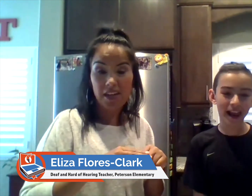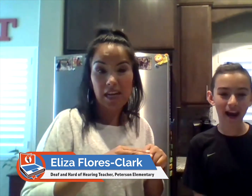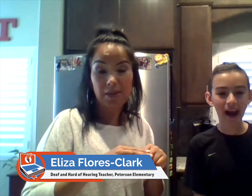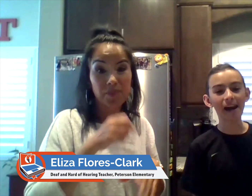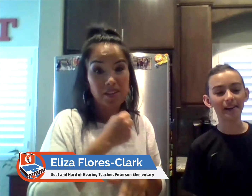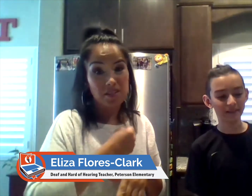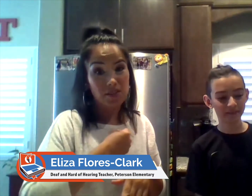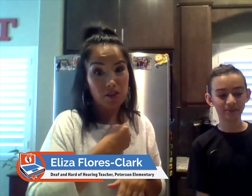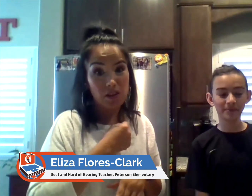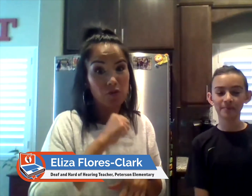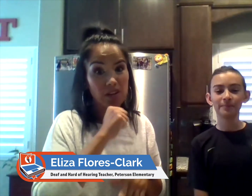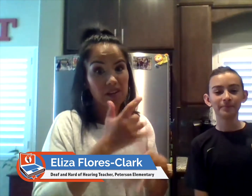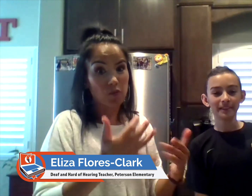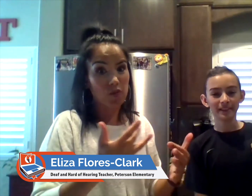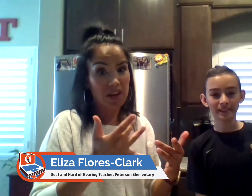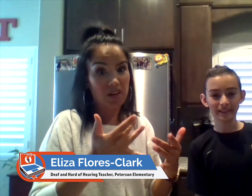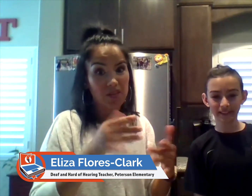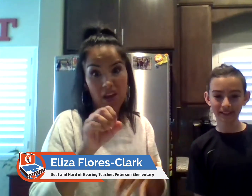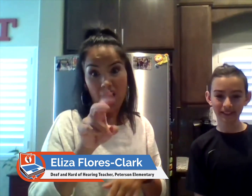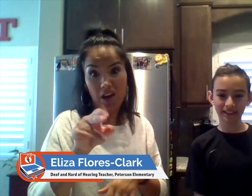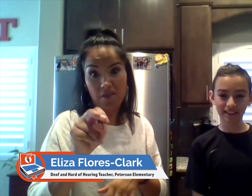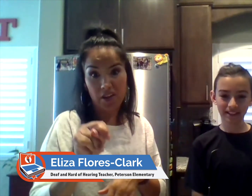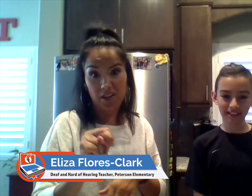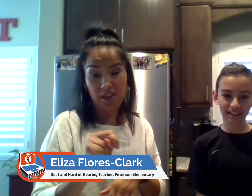fun. Sorry, we're not going to wait on the oven